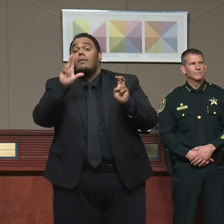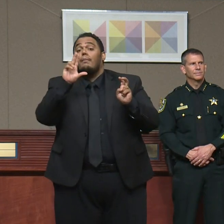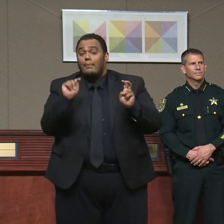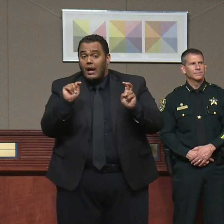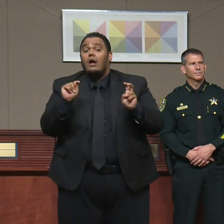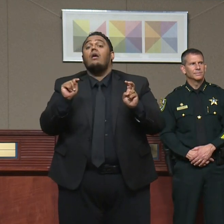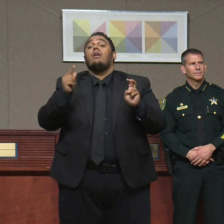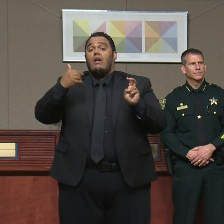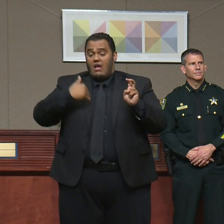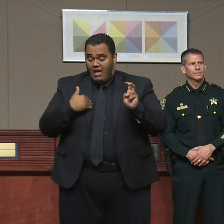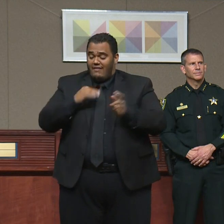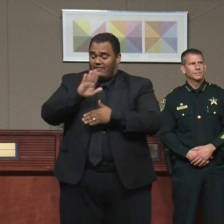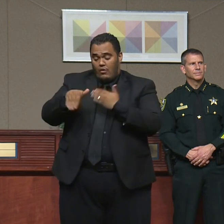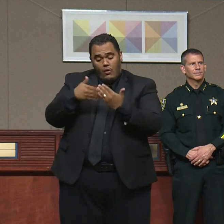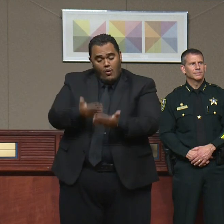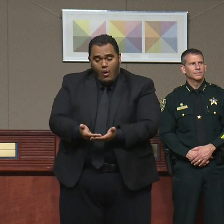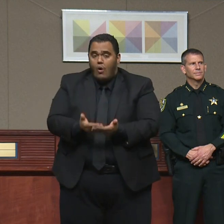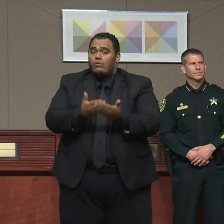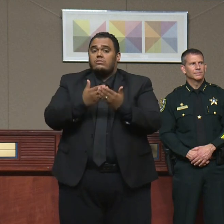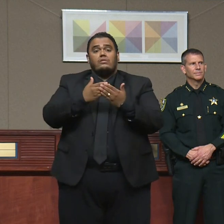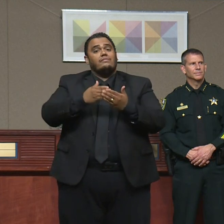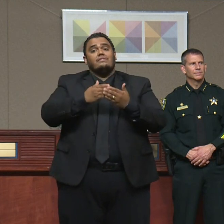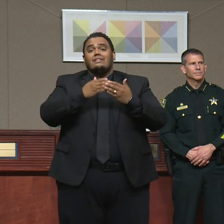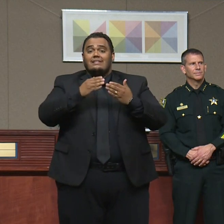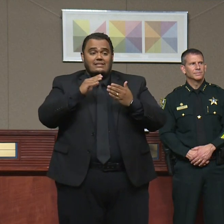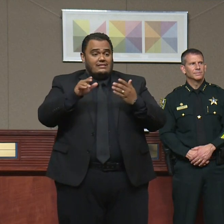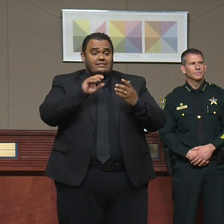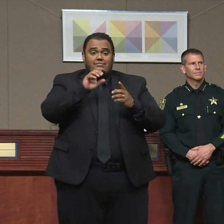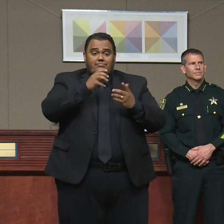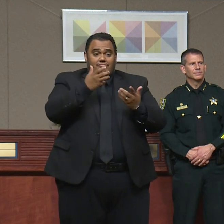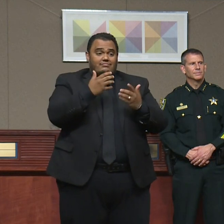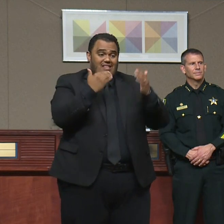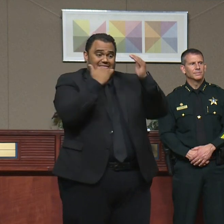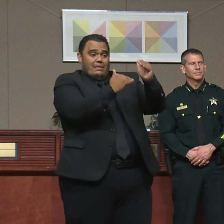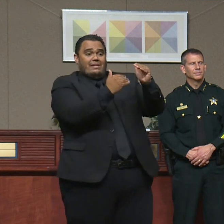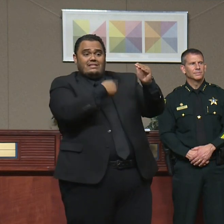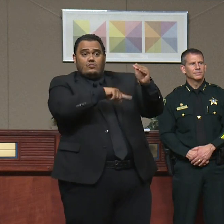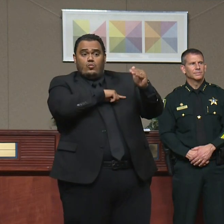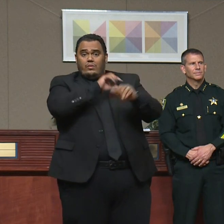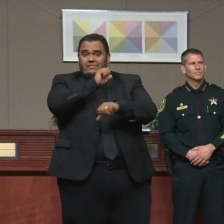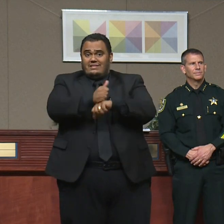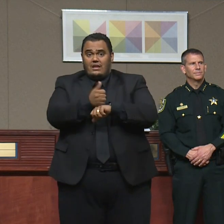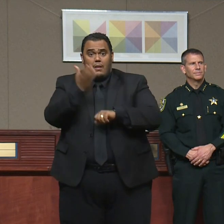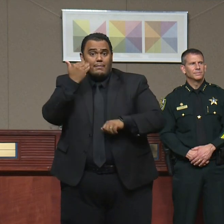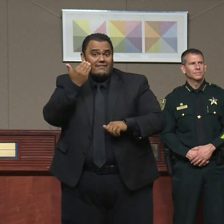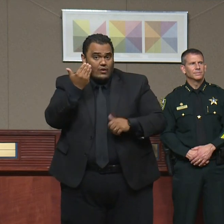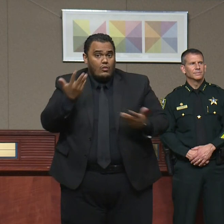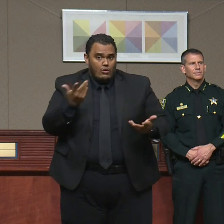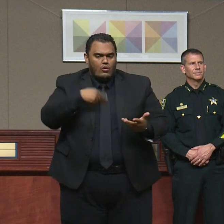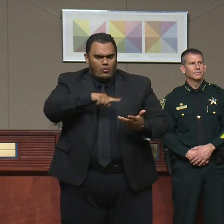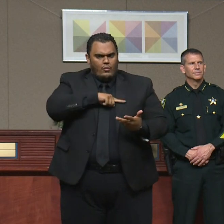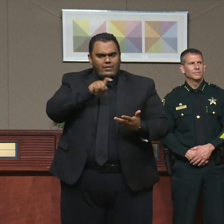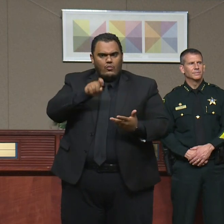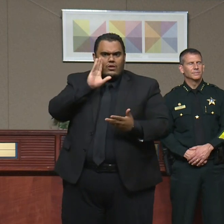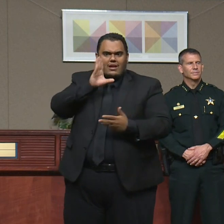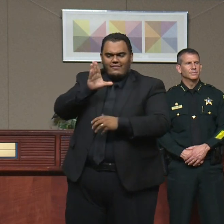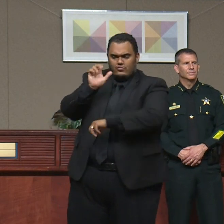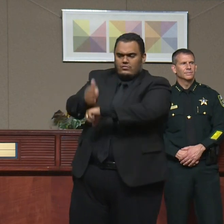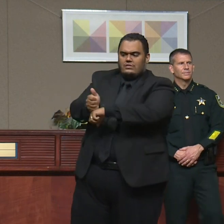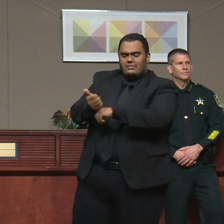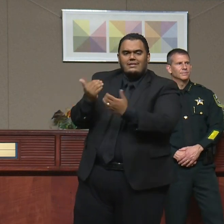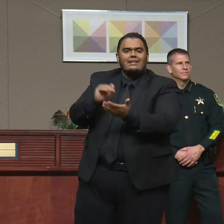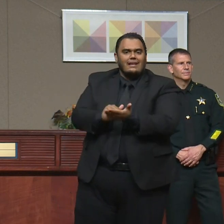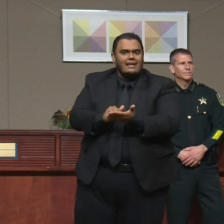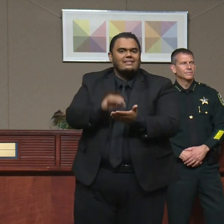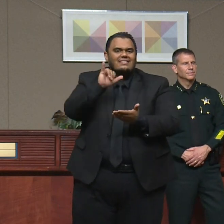have worked before that we can instaurate. But it will have to do a lot with the context of the